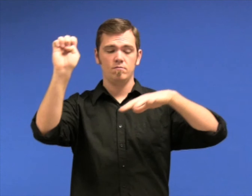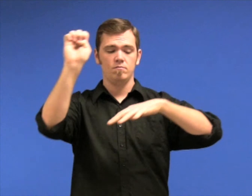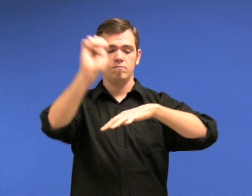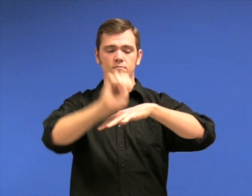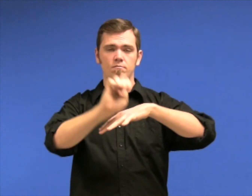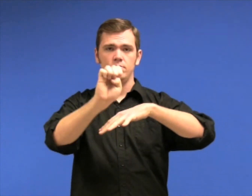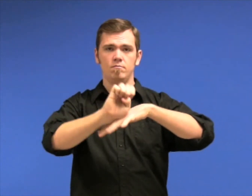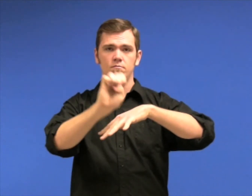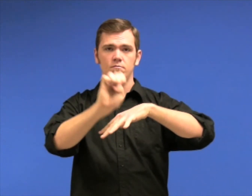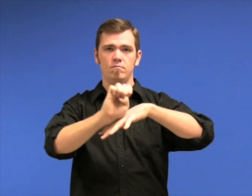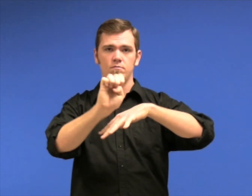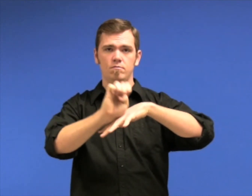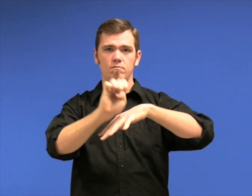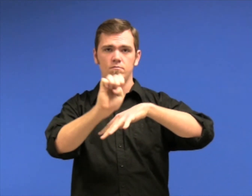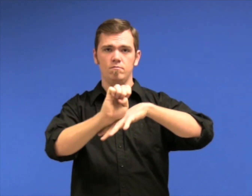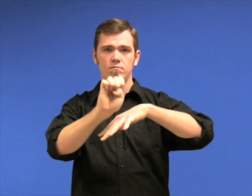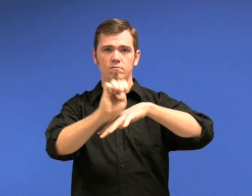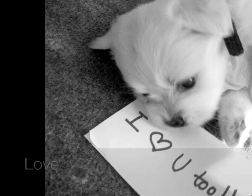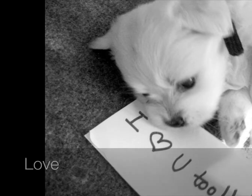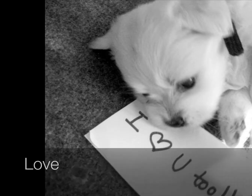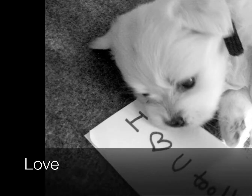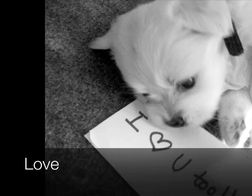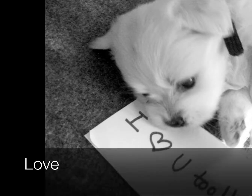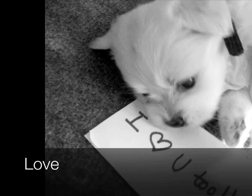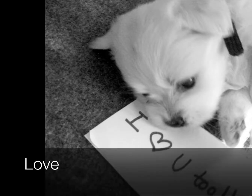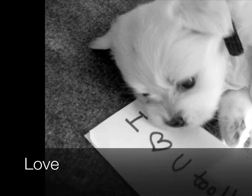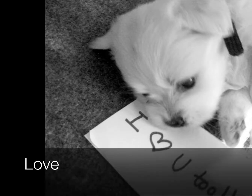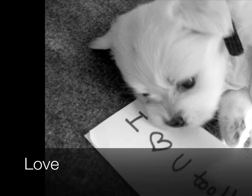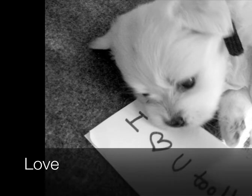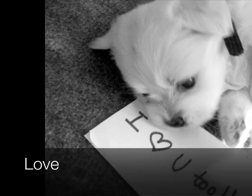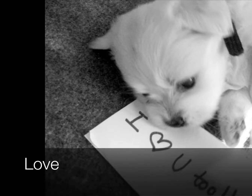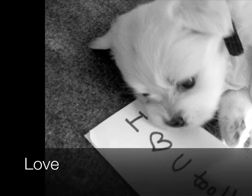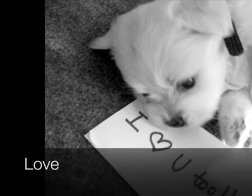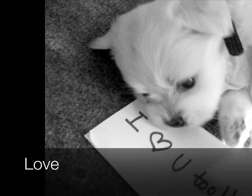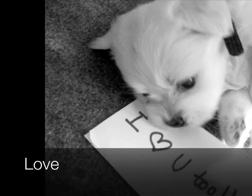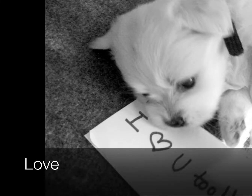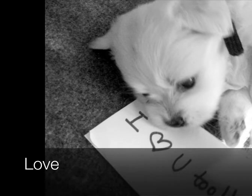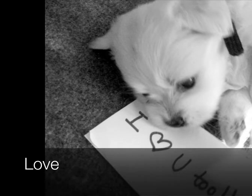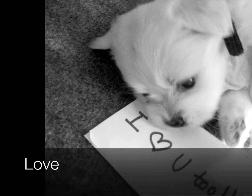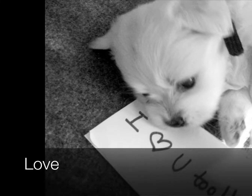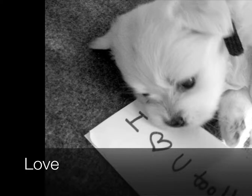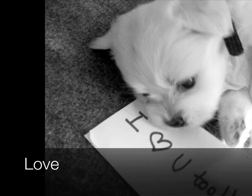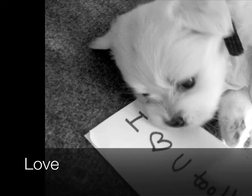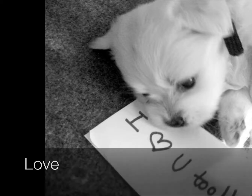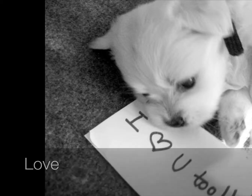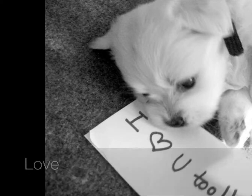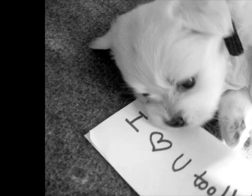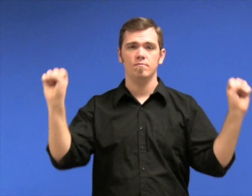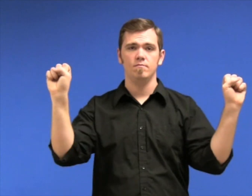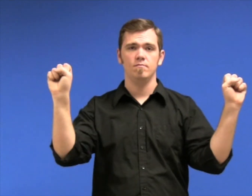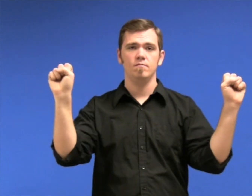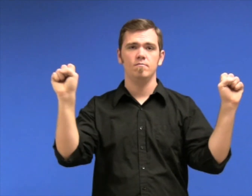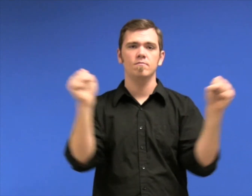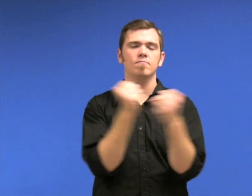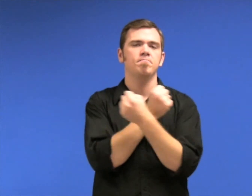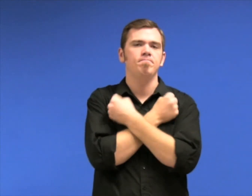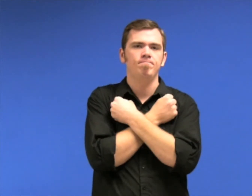engaged. Engaged. Now the sign for love. Love. Two S